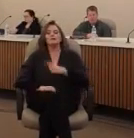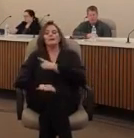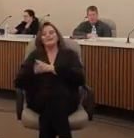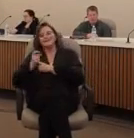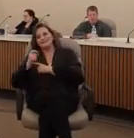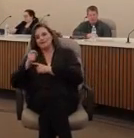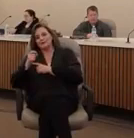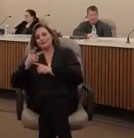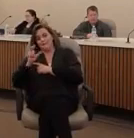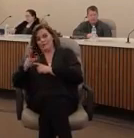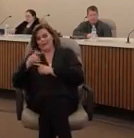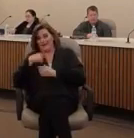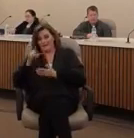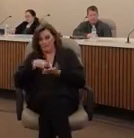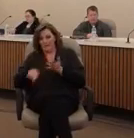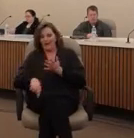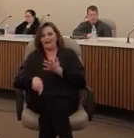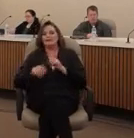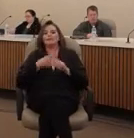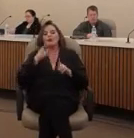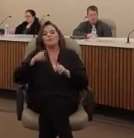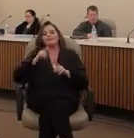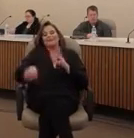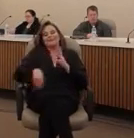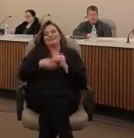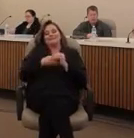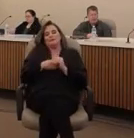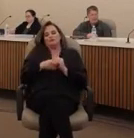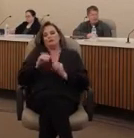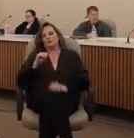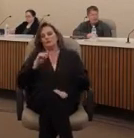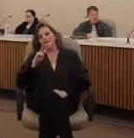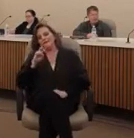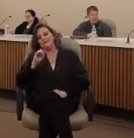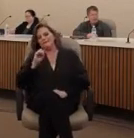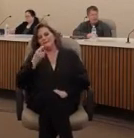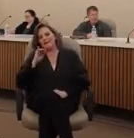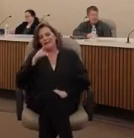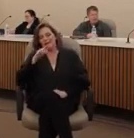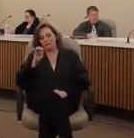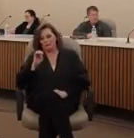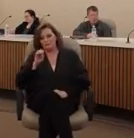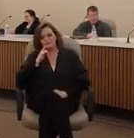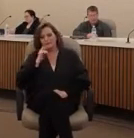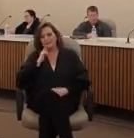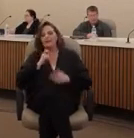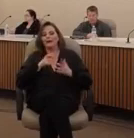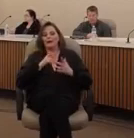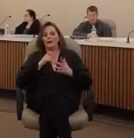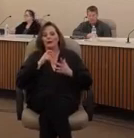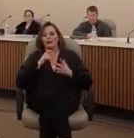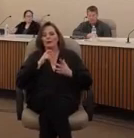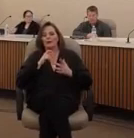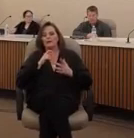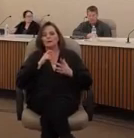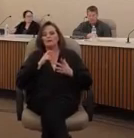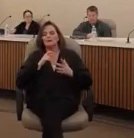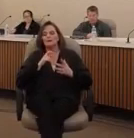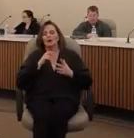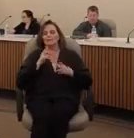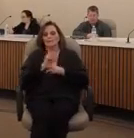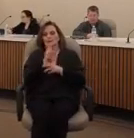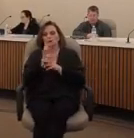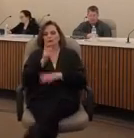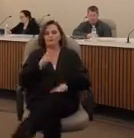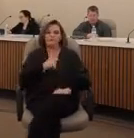is based off of the additional vehicles that they are putting out at drive time. So based on, again,